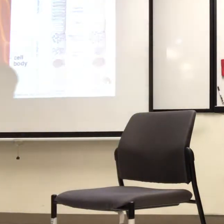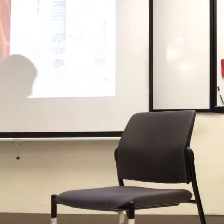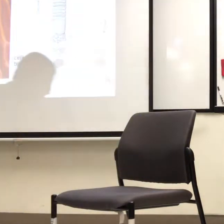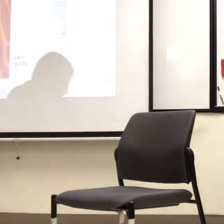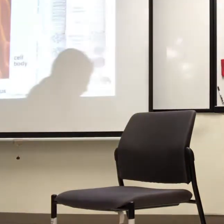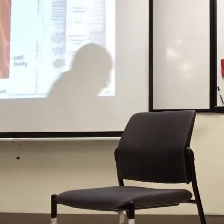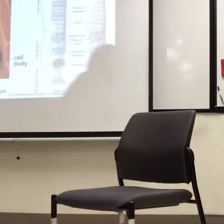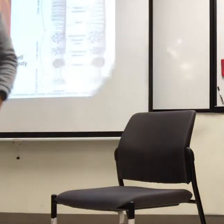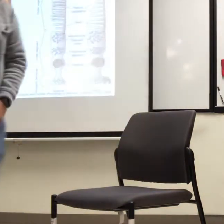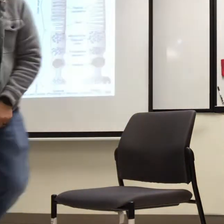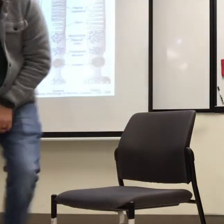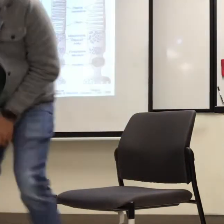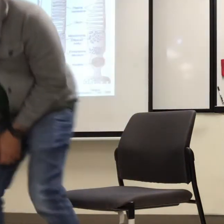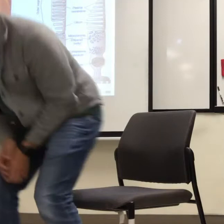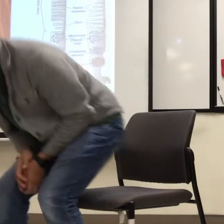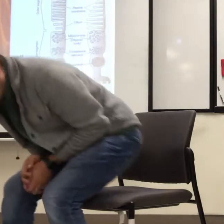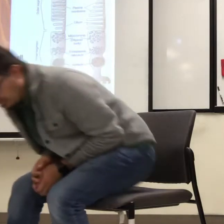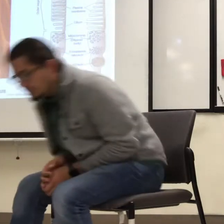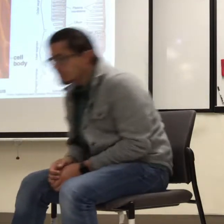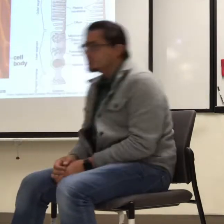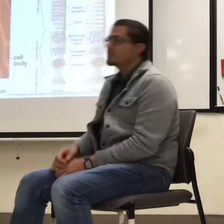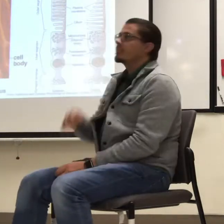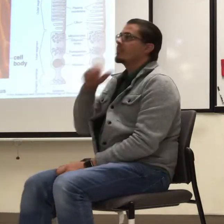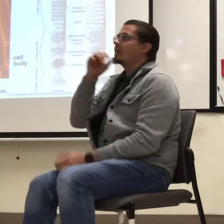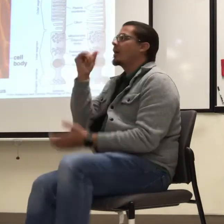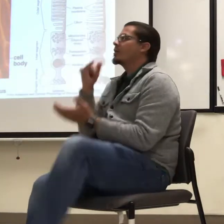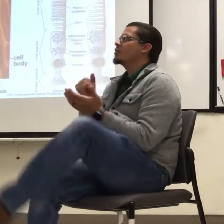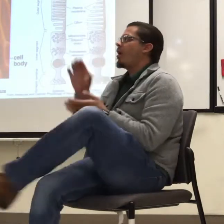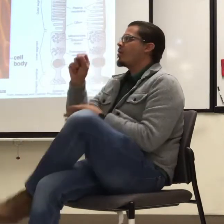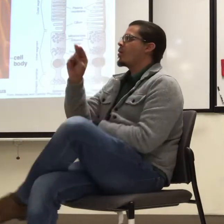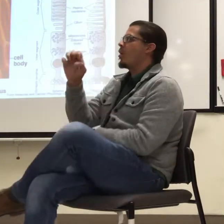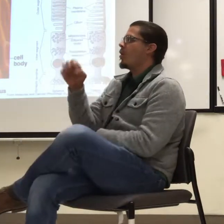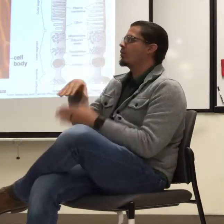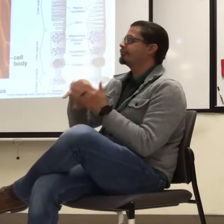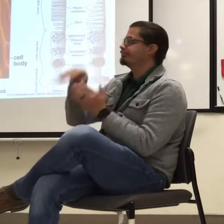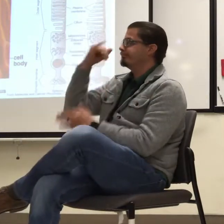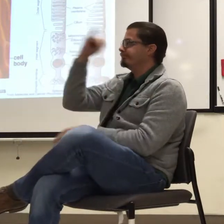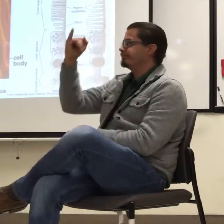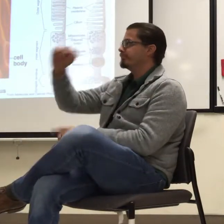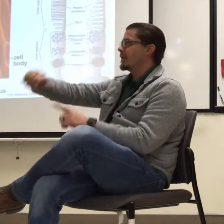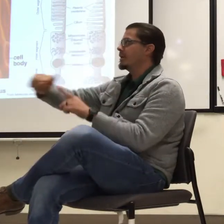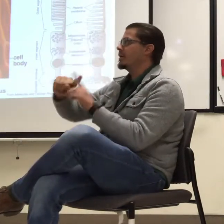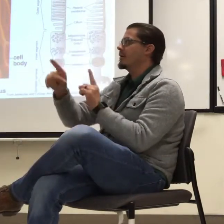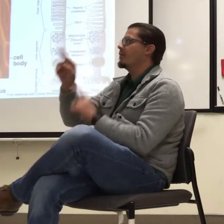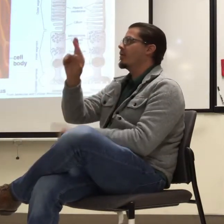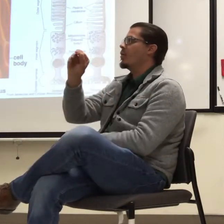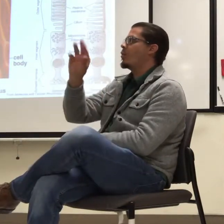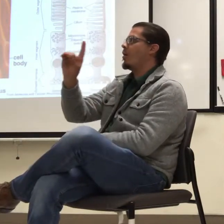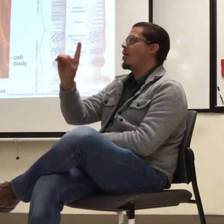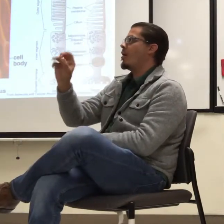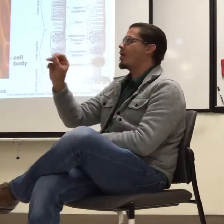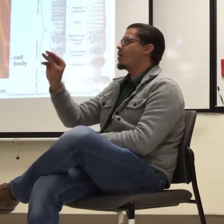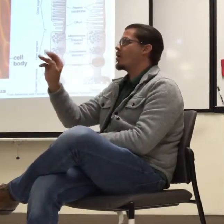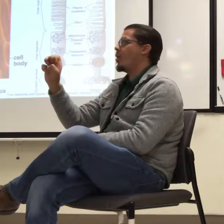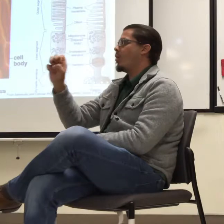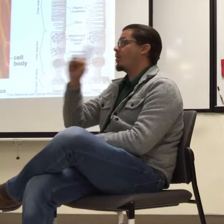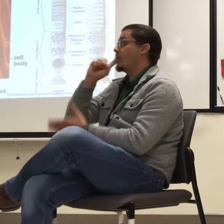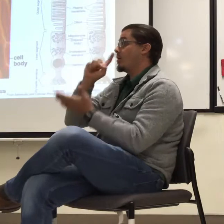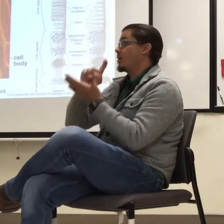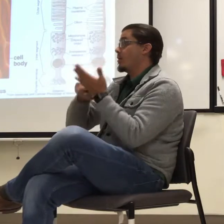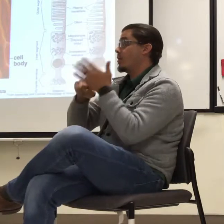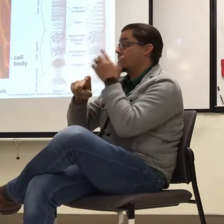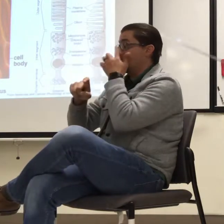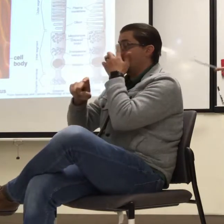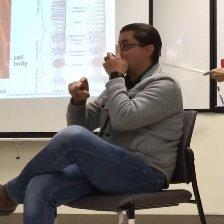Okay, I won't draw the cone, but you get the idea. There is a difference between rods and cones there. Notice how